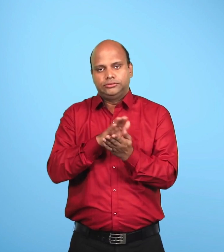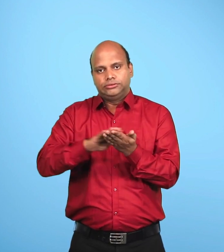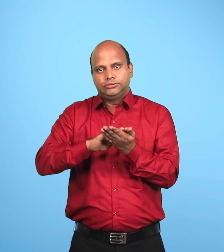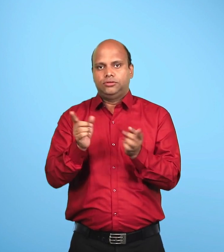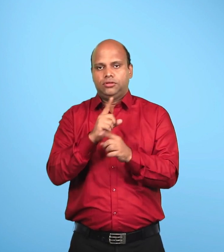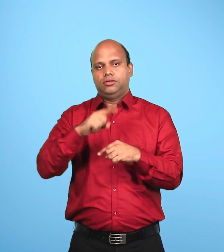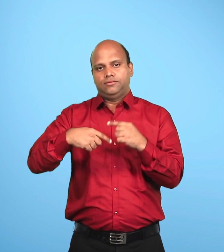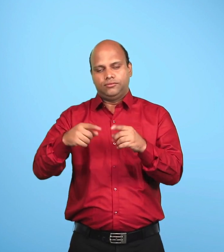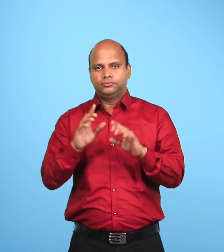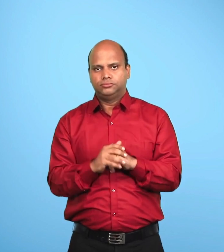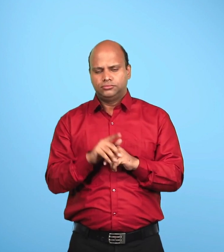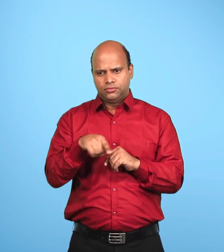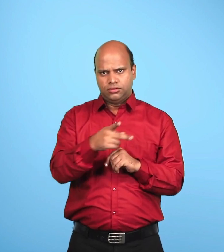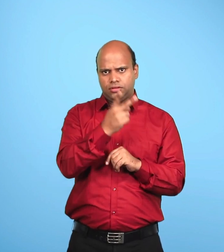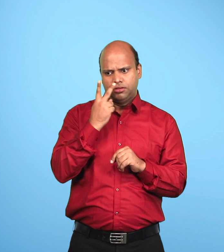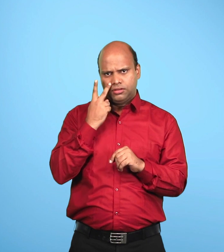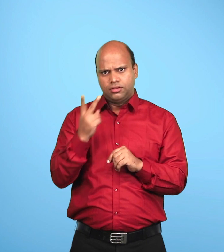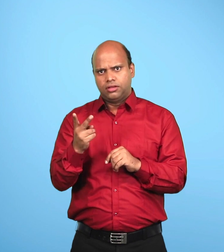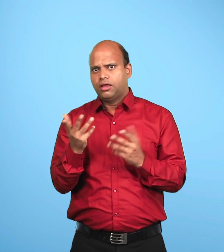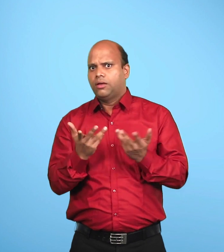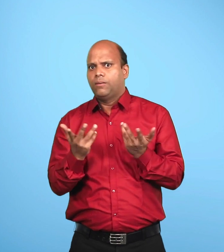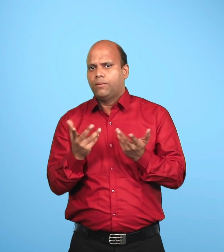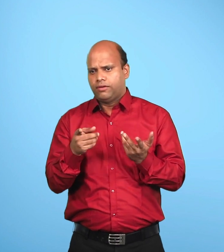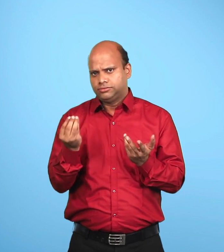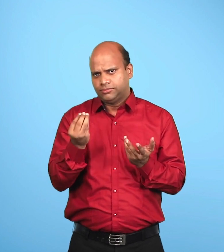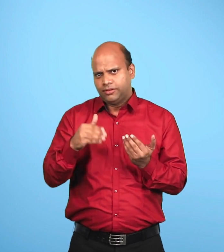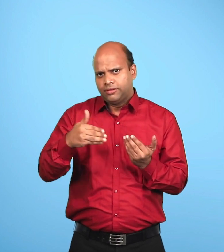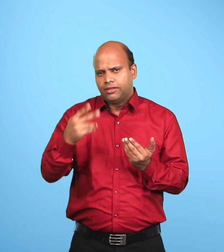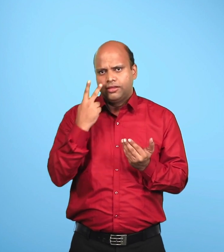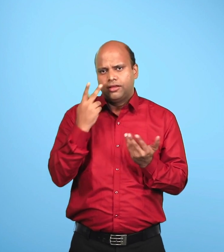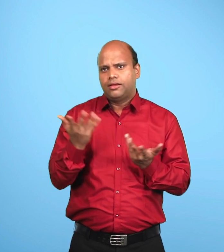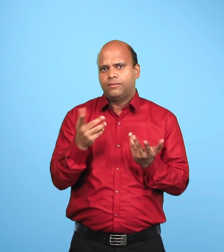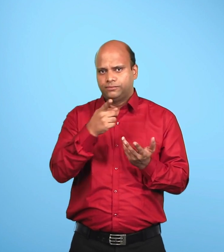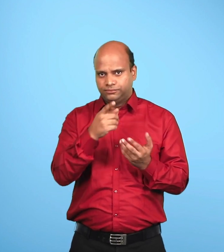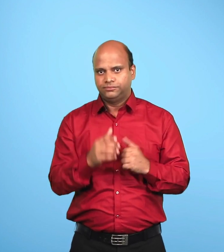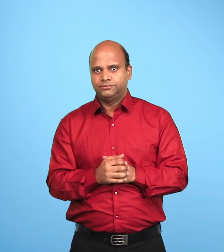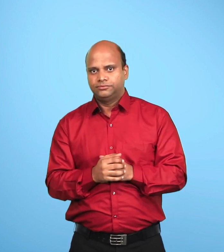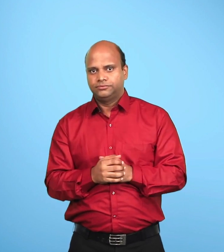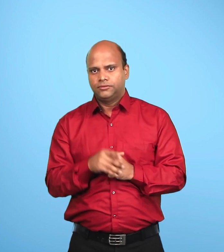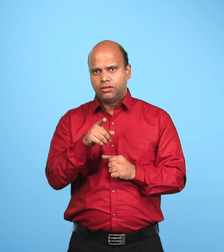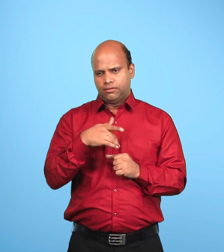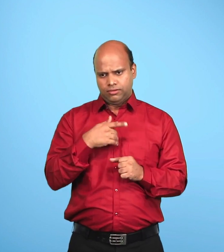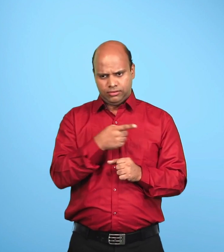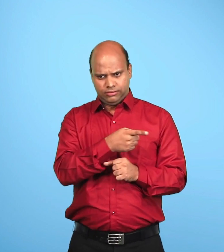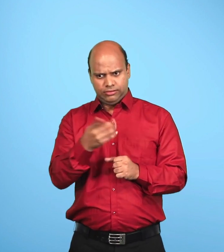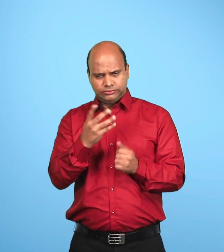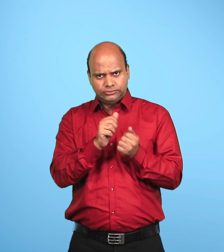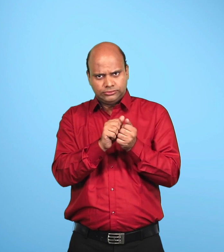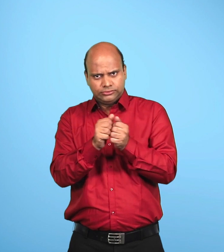every day. What do you notice after a few days? Do the seeds in all the 5 conditions